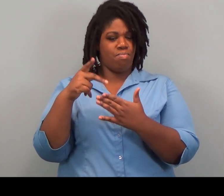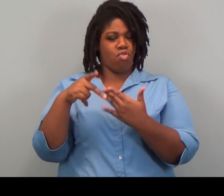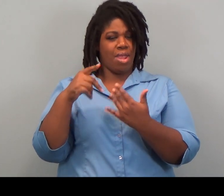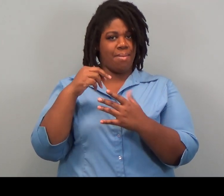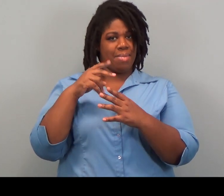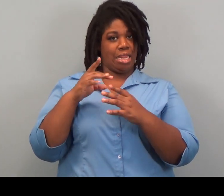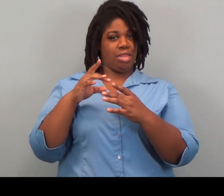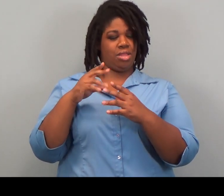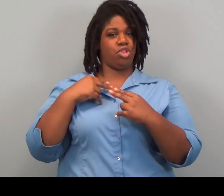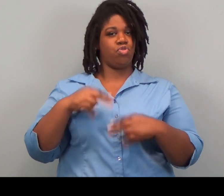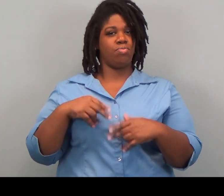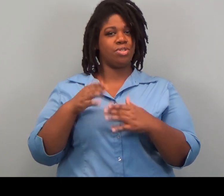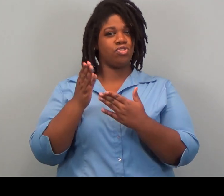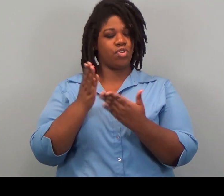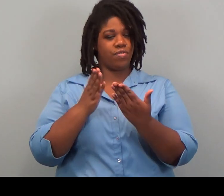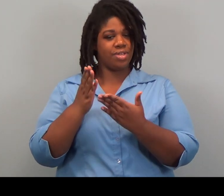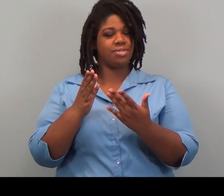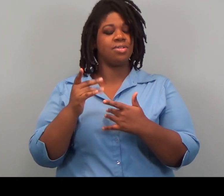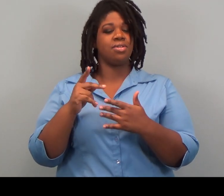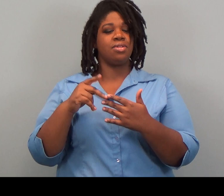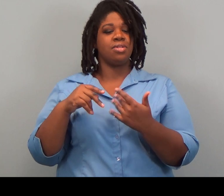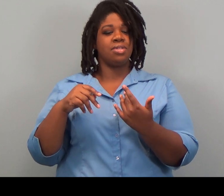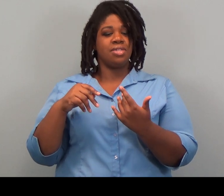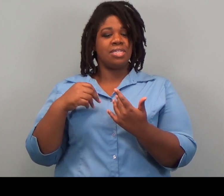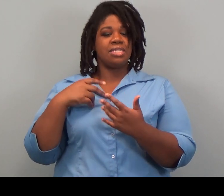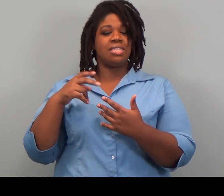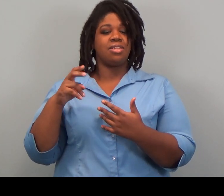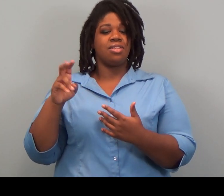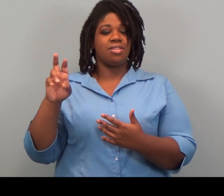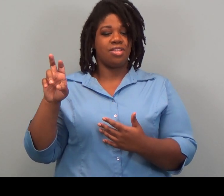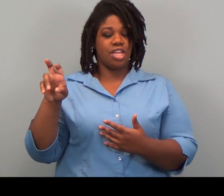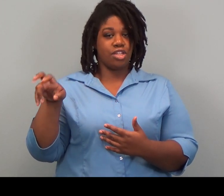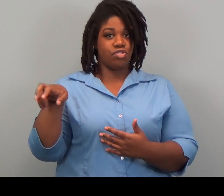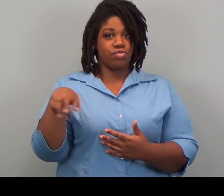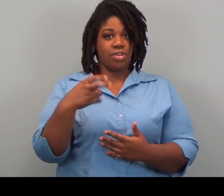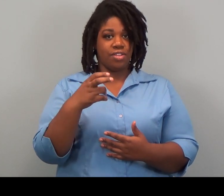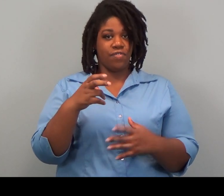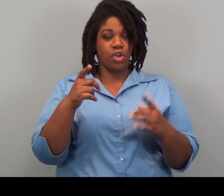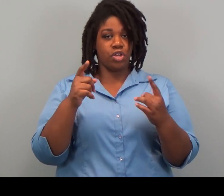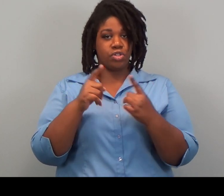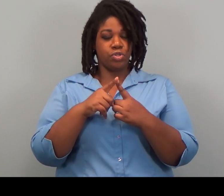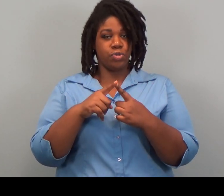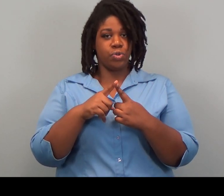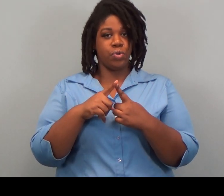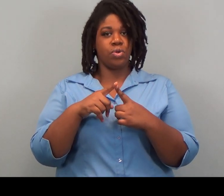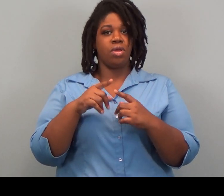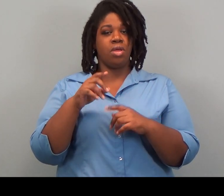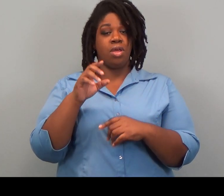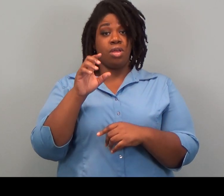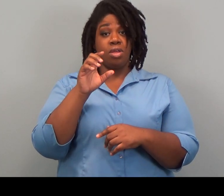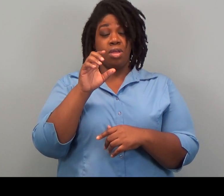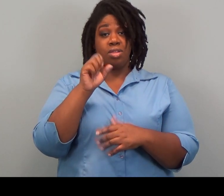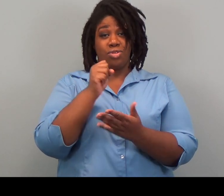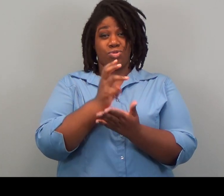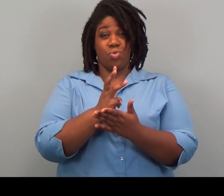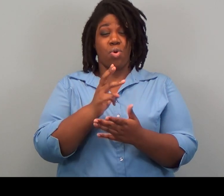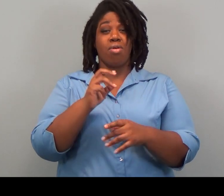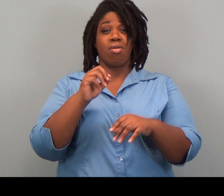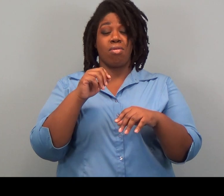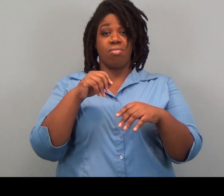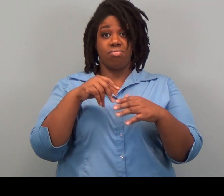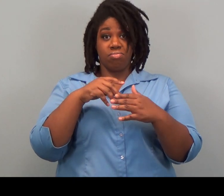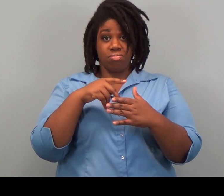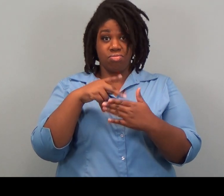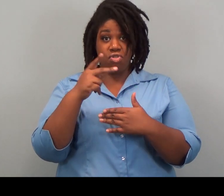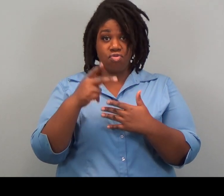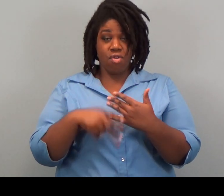After I graduated from that program, transferred into the social work program at UWS, where I got my bachelor's